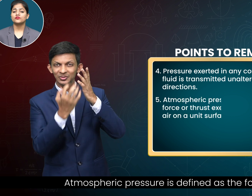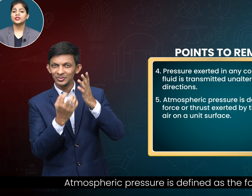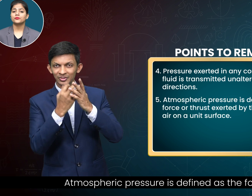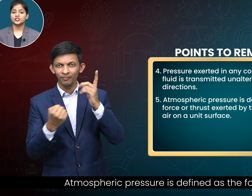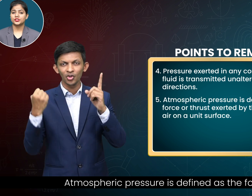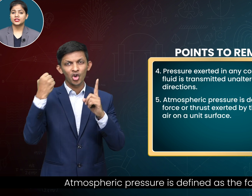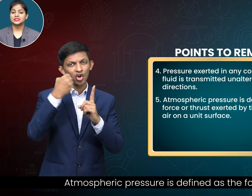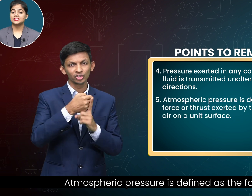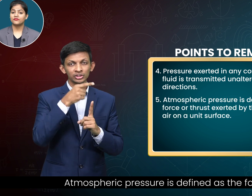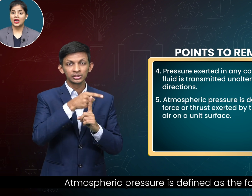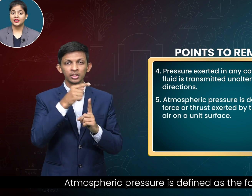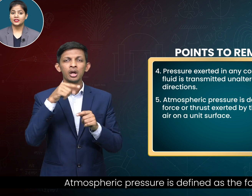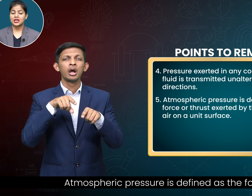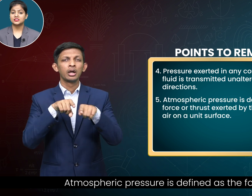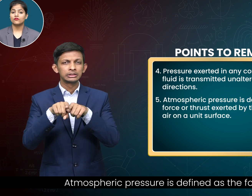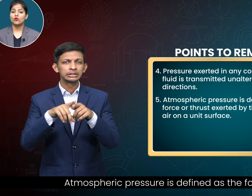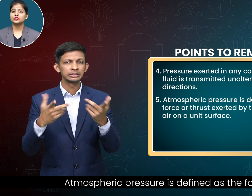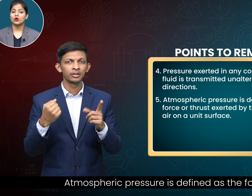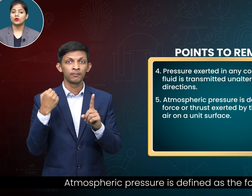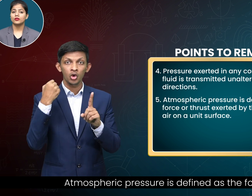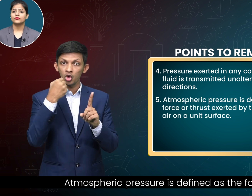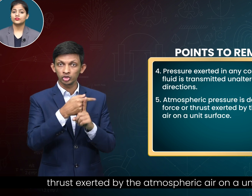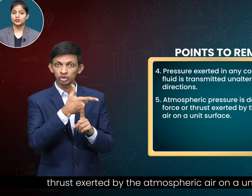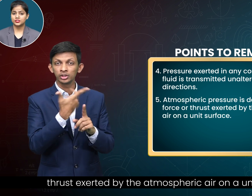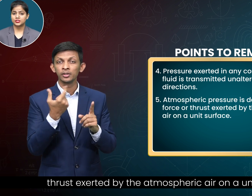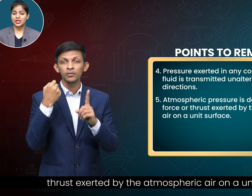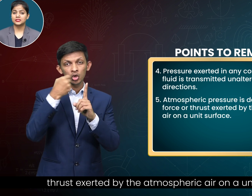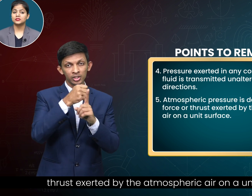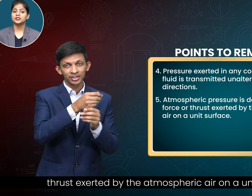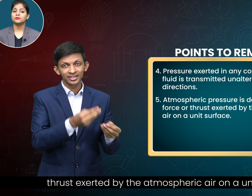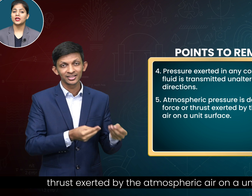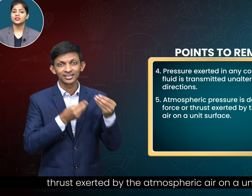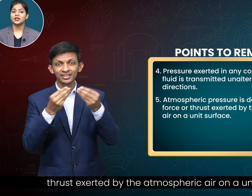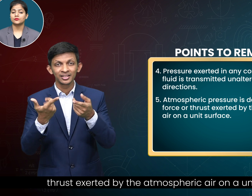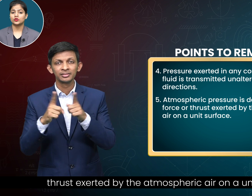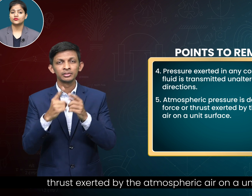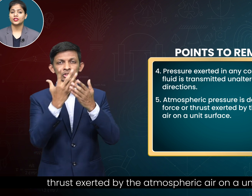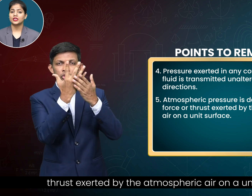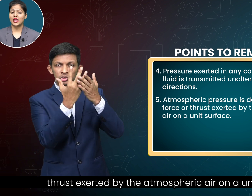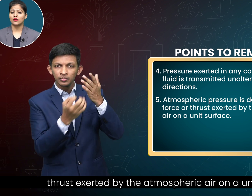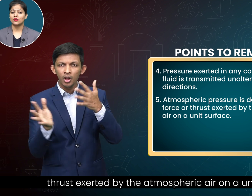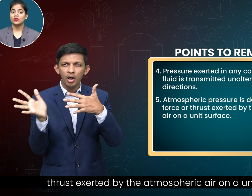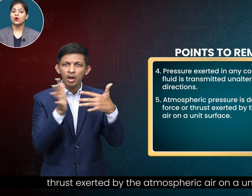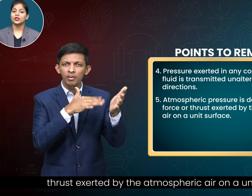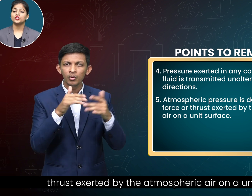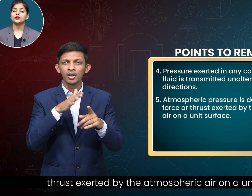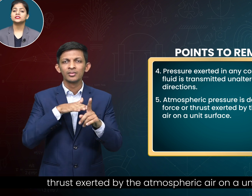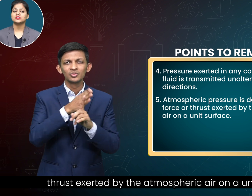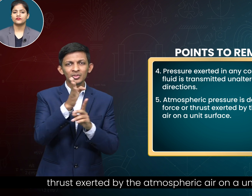Atmospheric pressure is defined as the force or thrust exerted by the atmospheric air on a unit